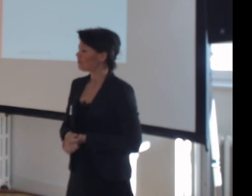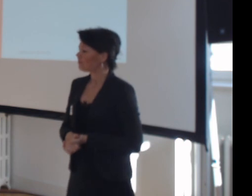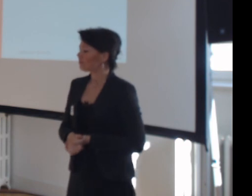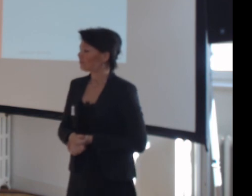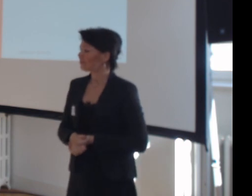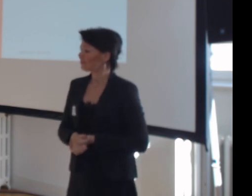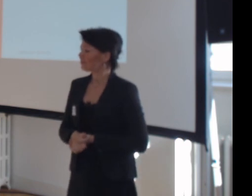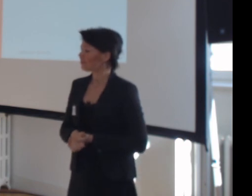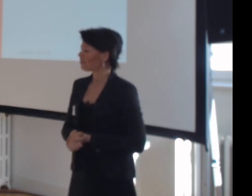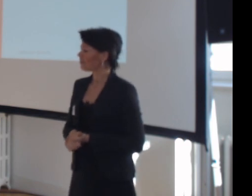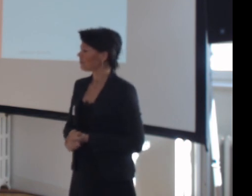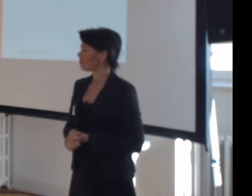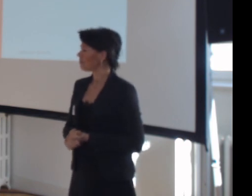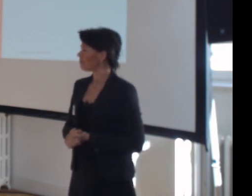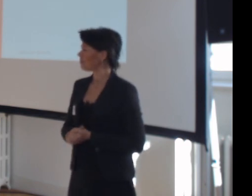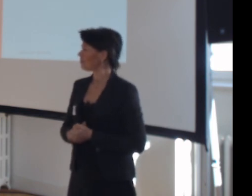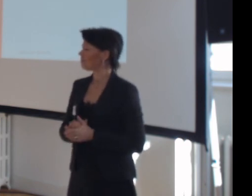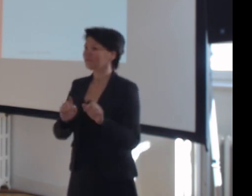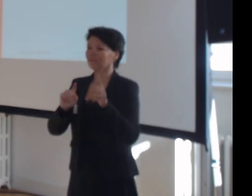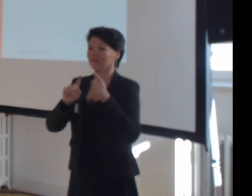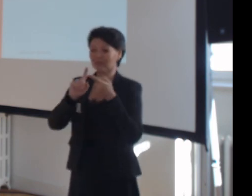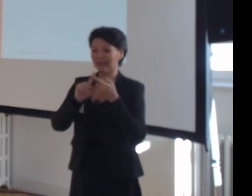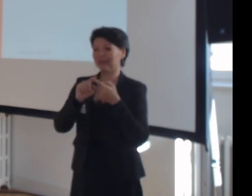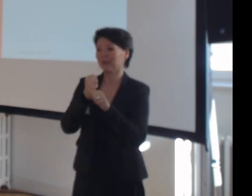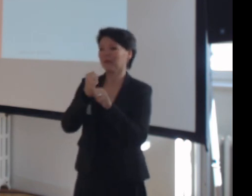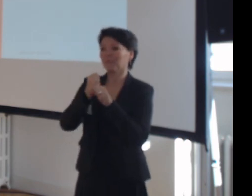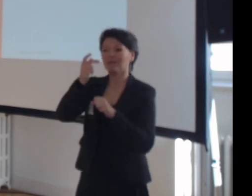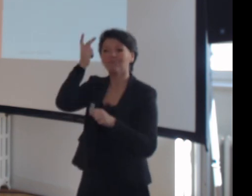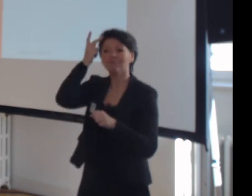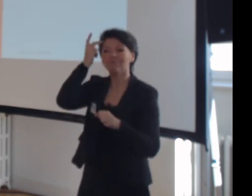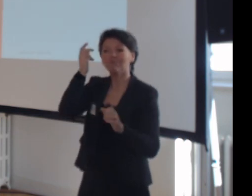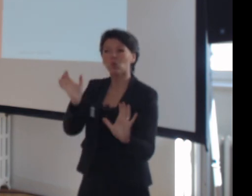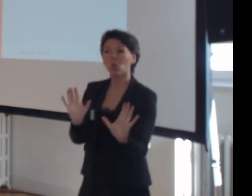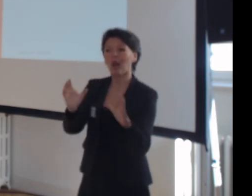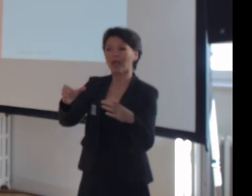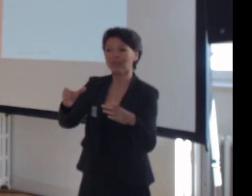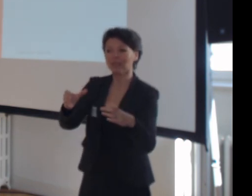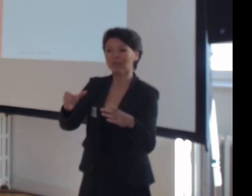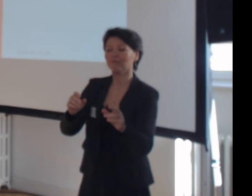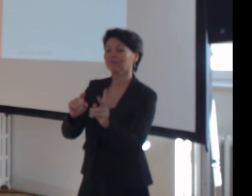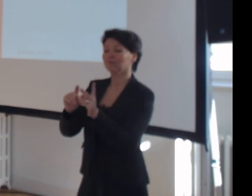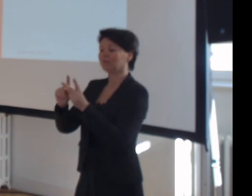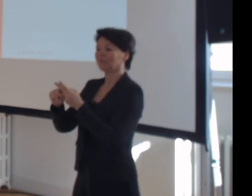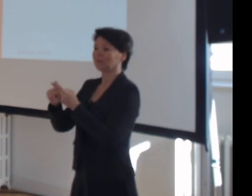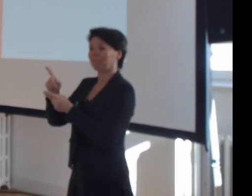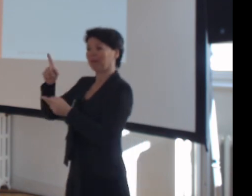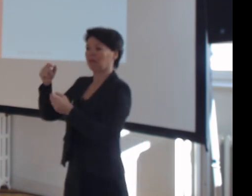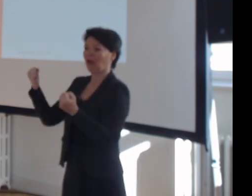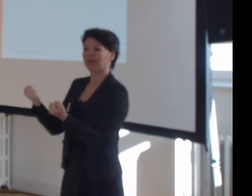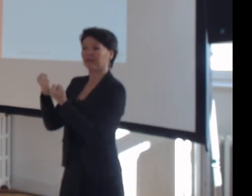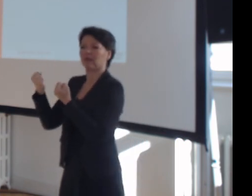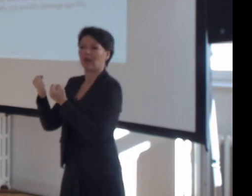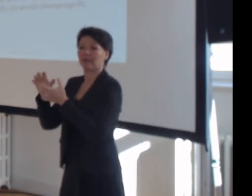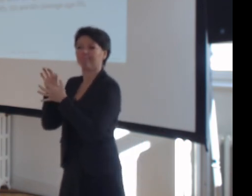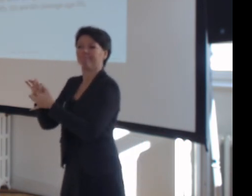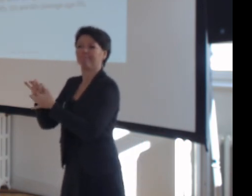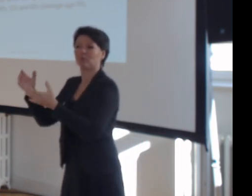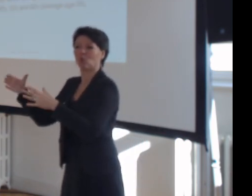We created, first of all, a reminiscence collection, and secondly, a more activity-oriented collection.